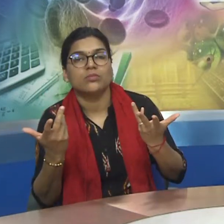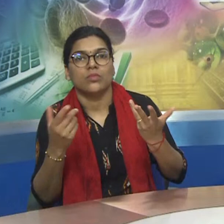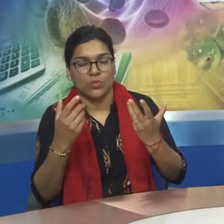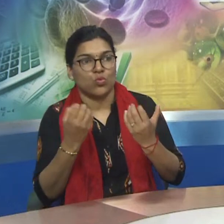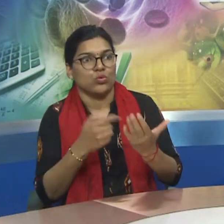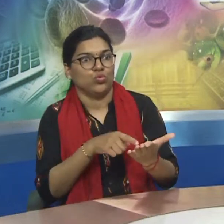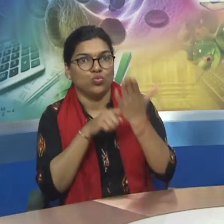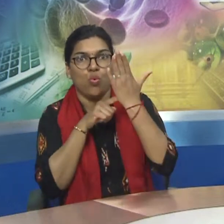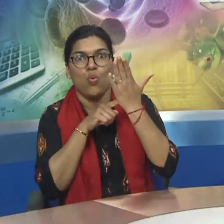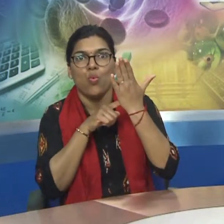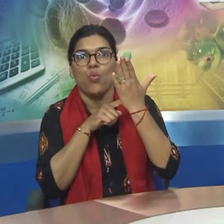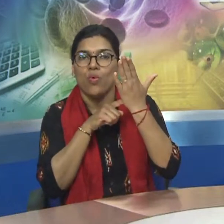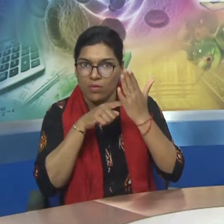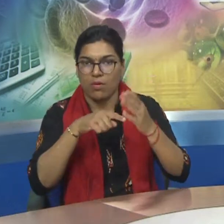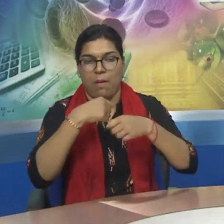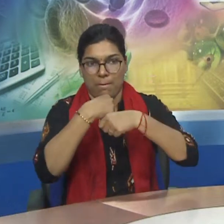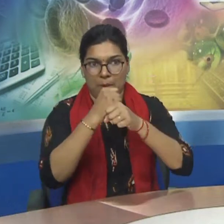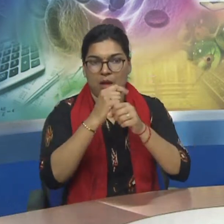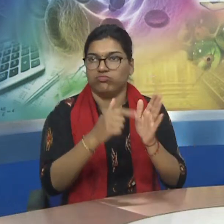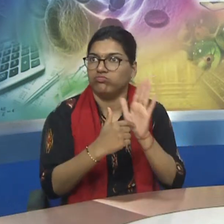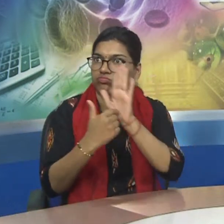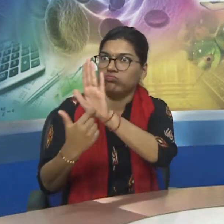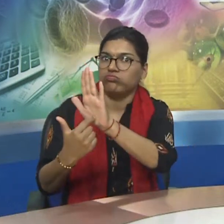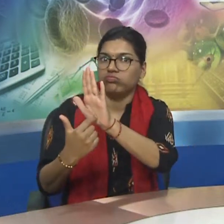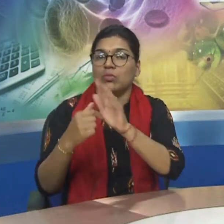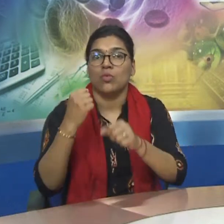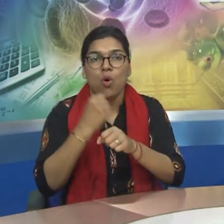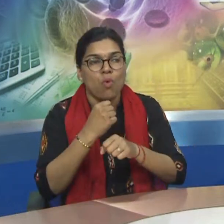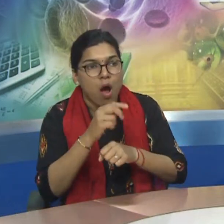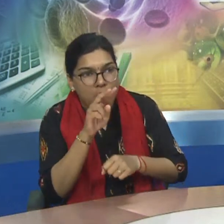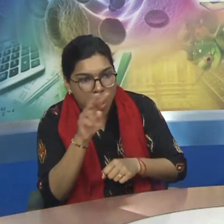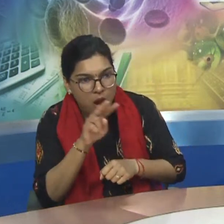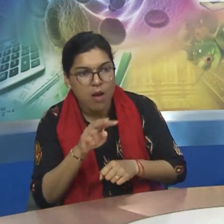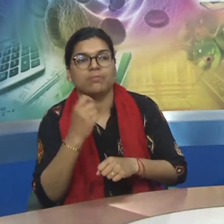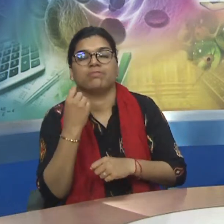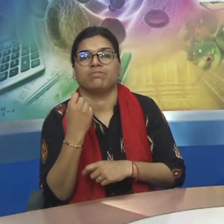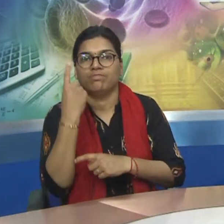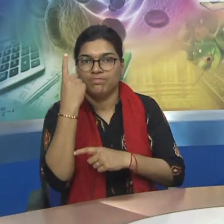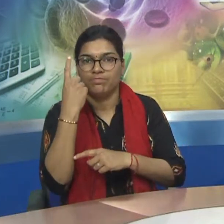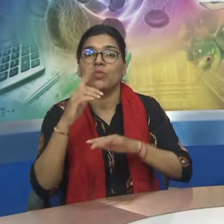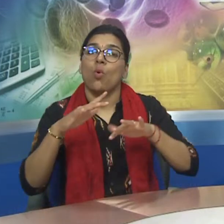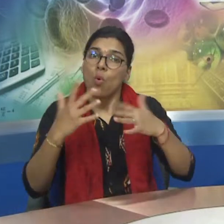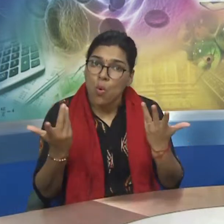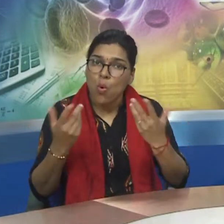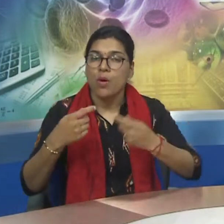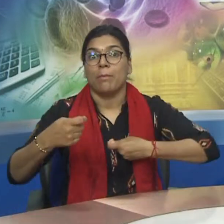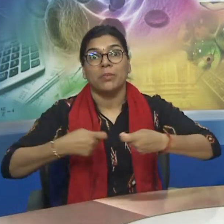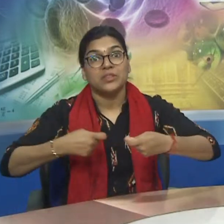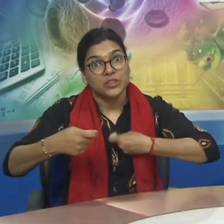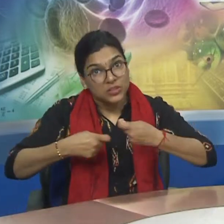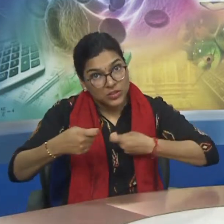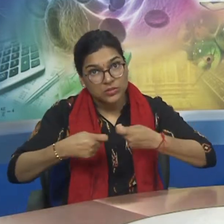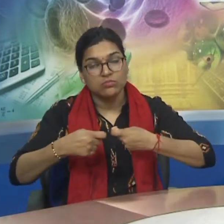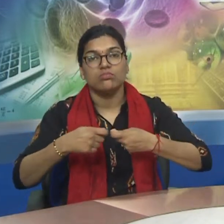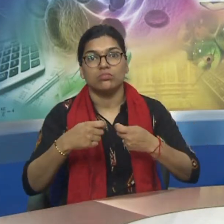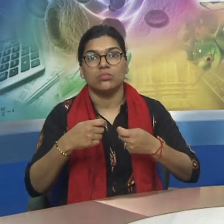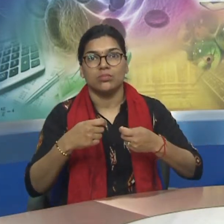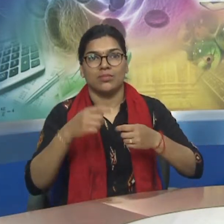make any presentation, how to do calculation. So, spreadsheet plays a very important role in